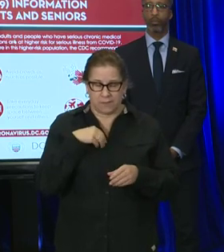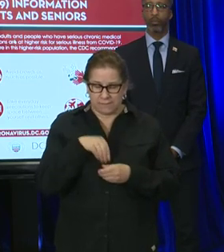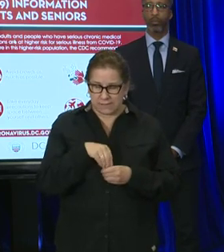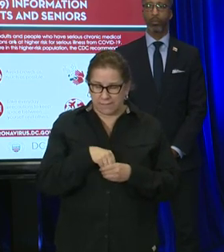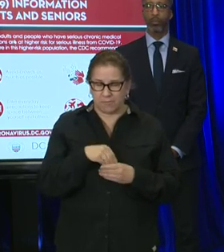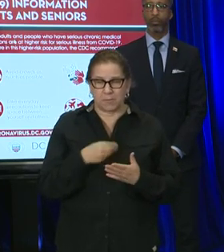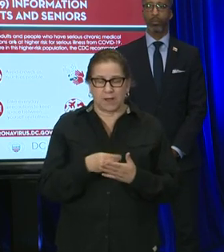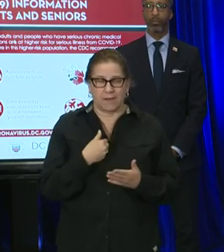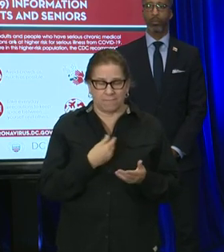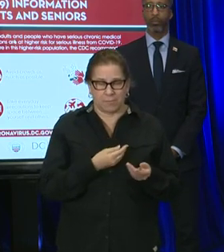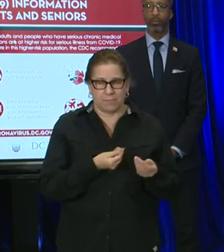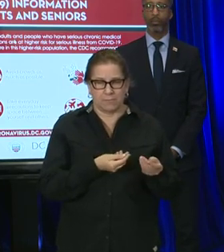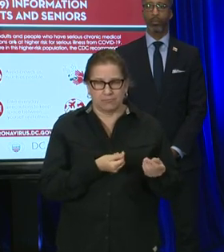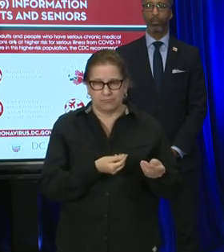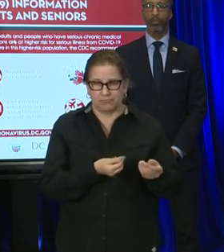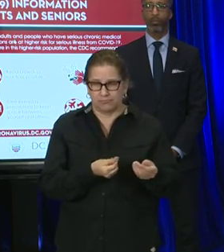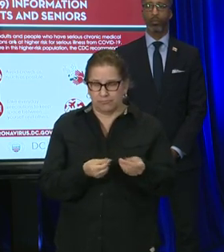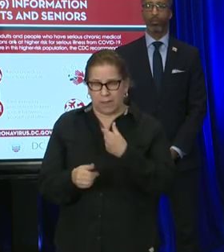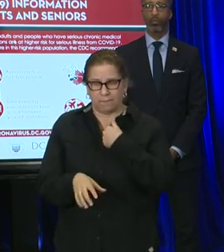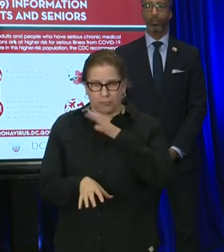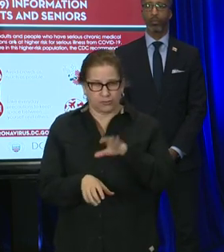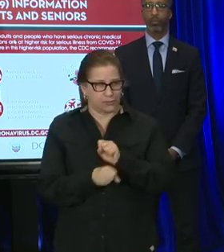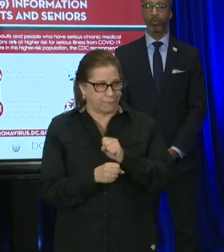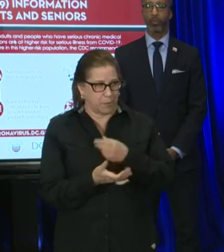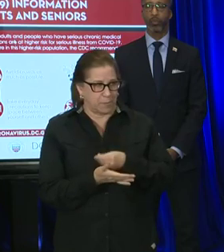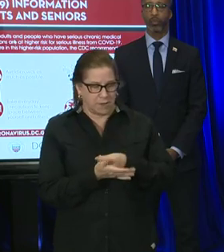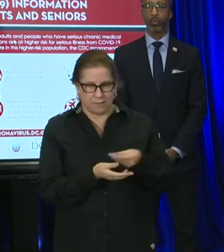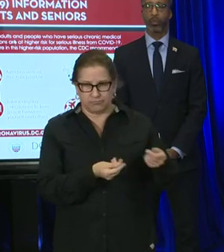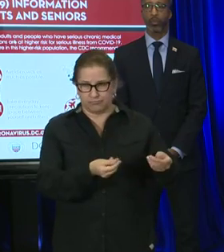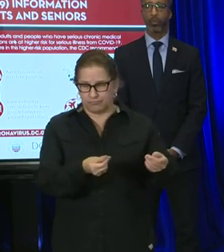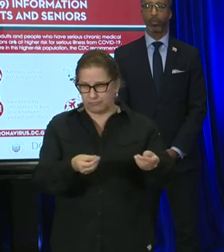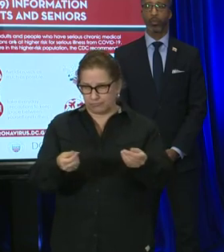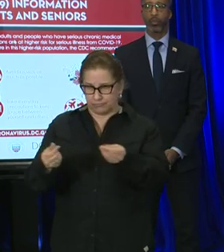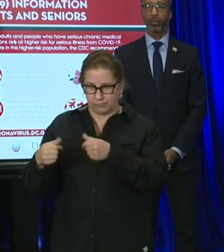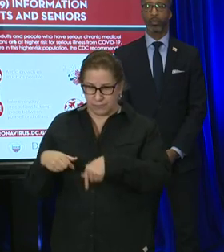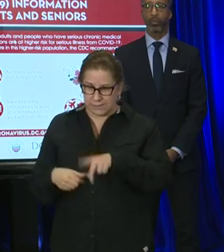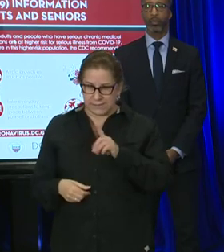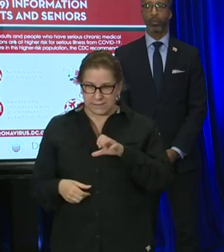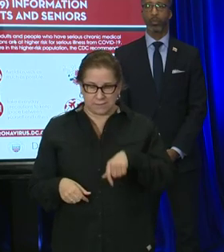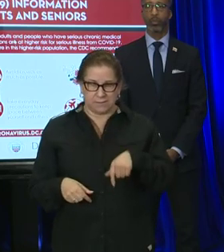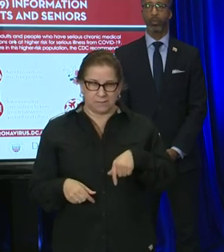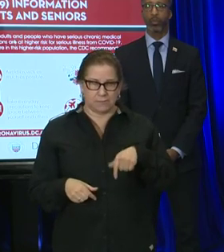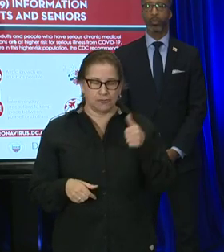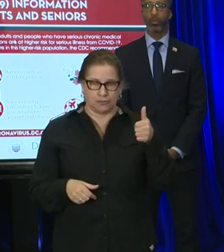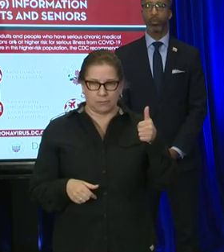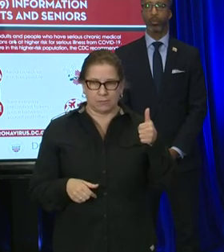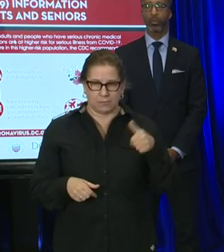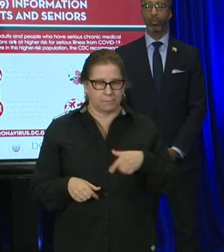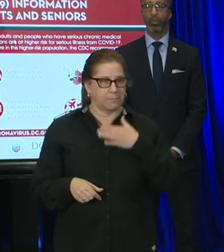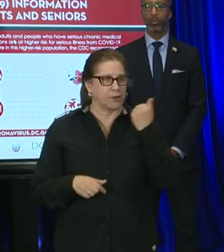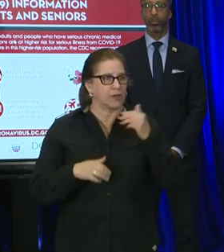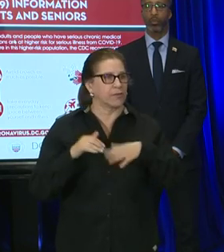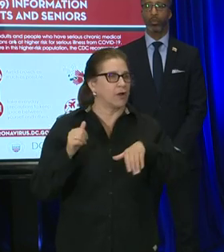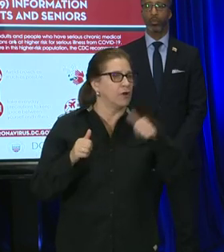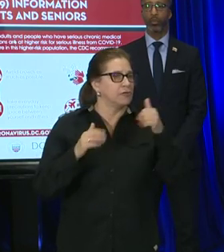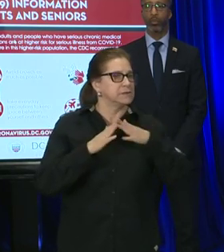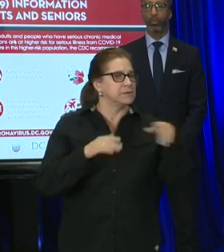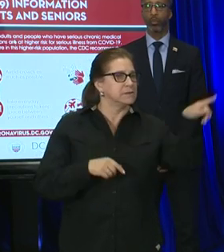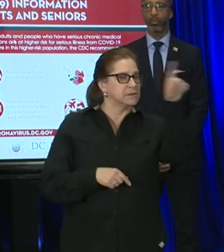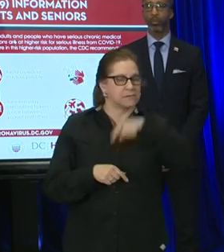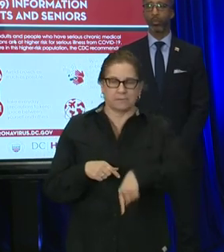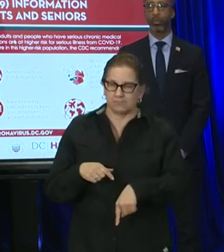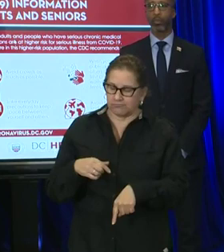we know that we will have to tap into a lot of our resources to help get us through this. But what's also